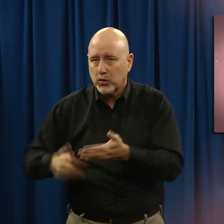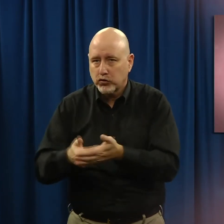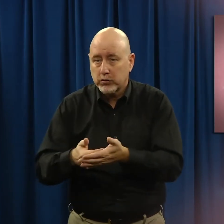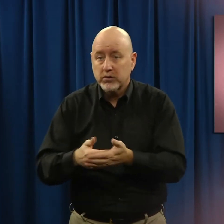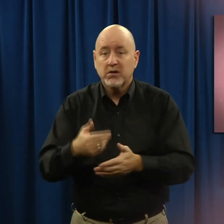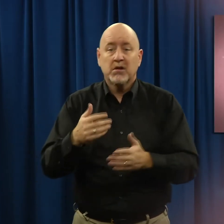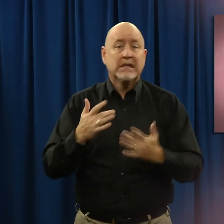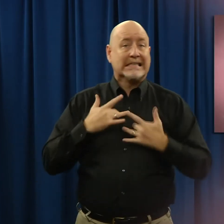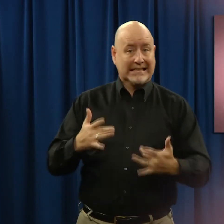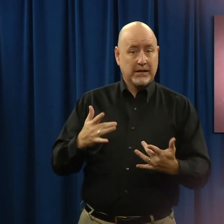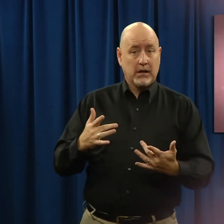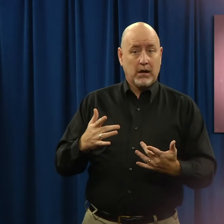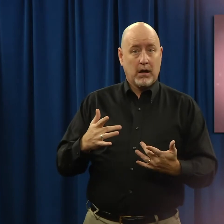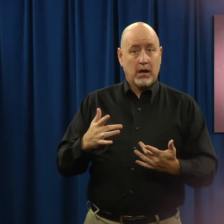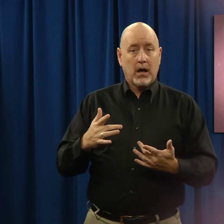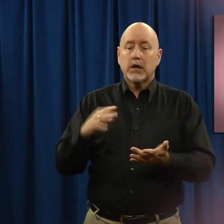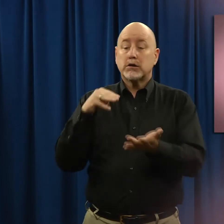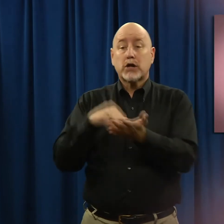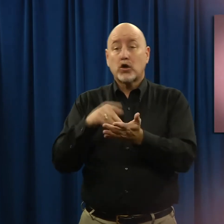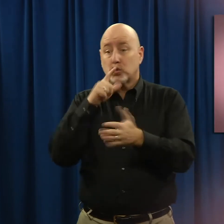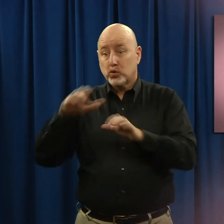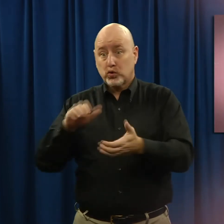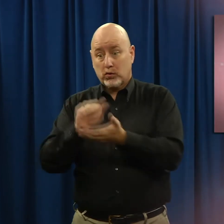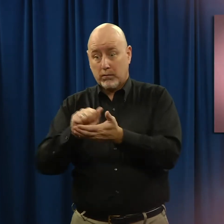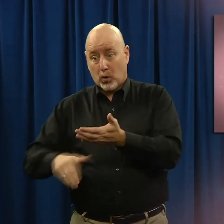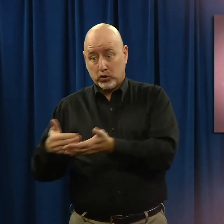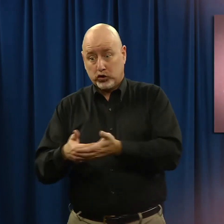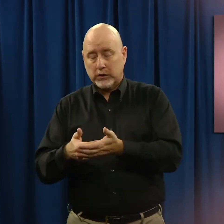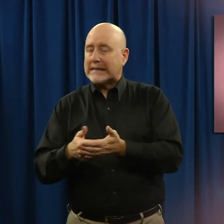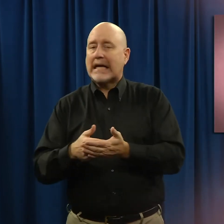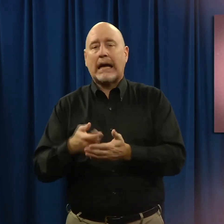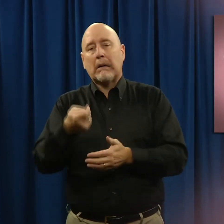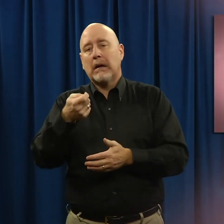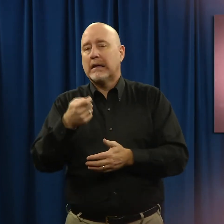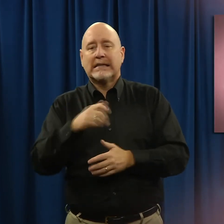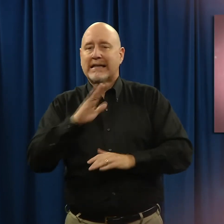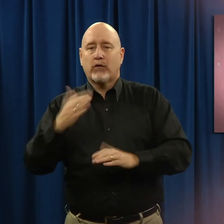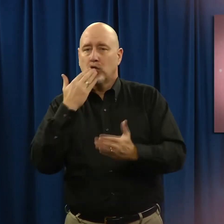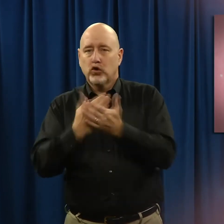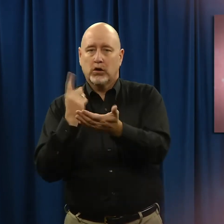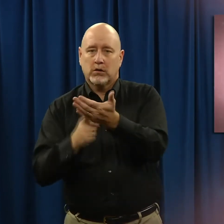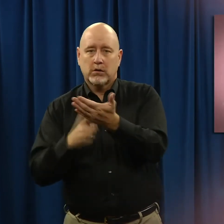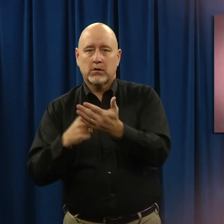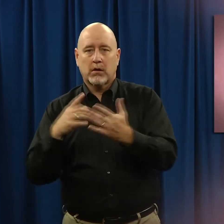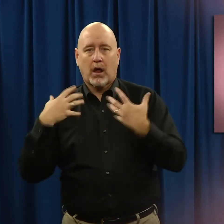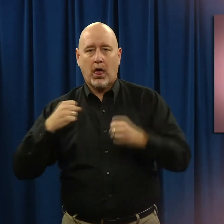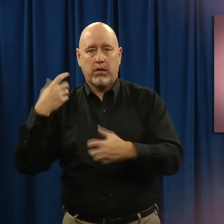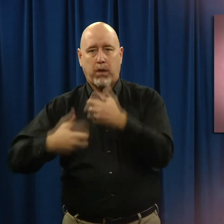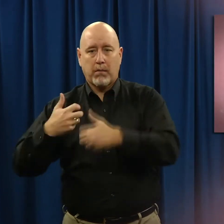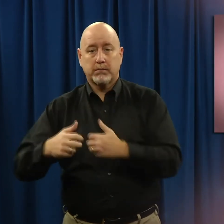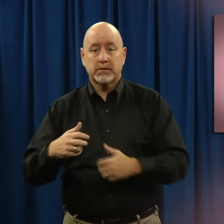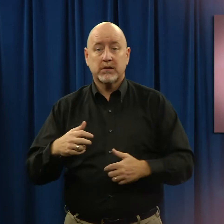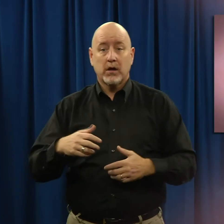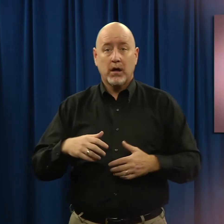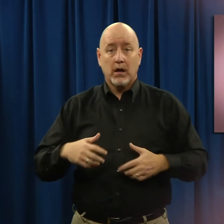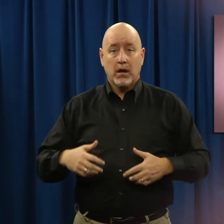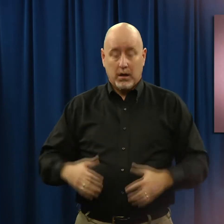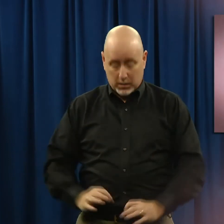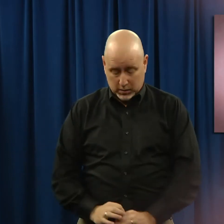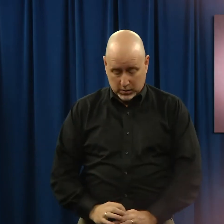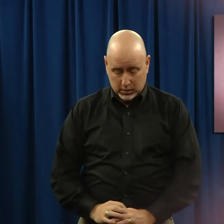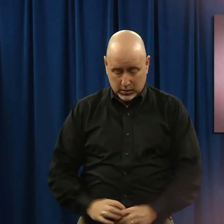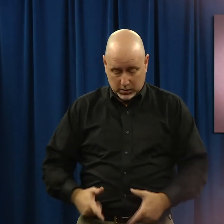In general, abortionists fail to discuss the potential health concerns, like perforation of the uterus, which